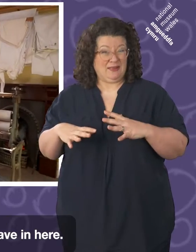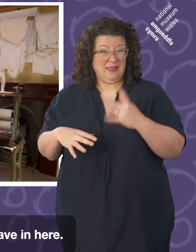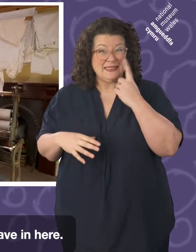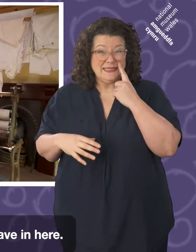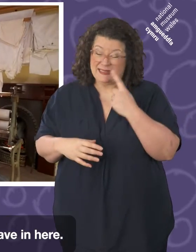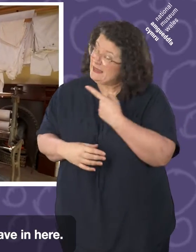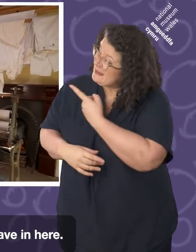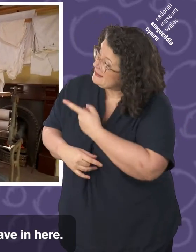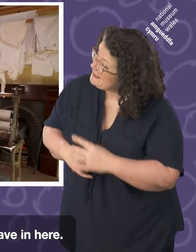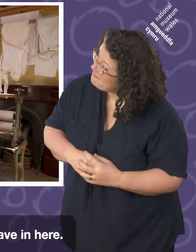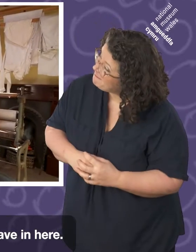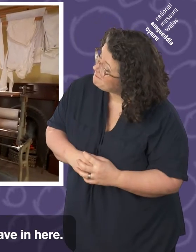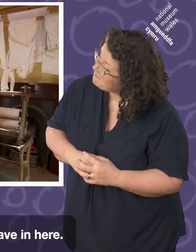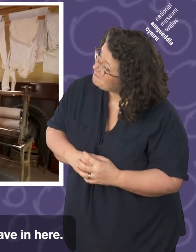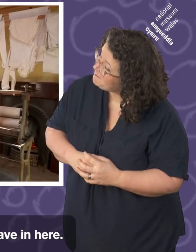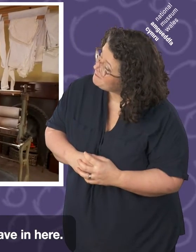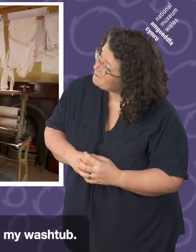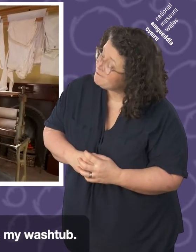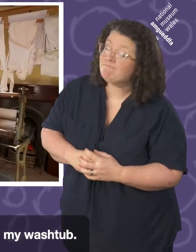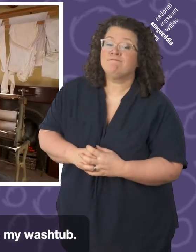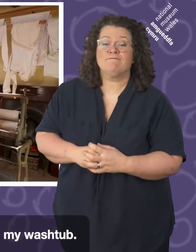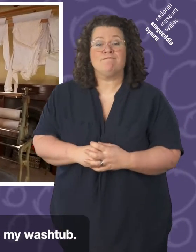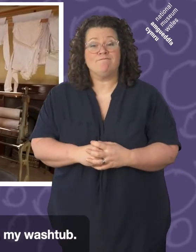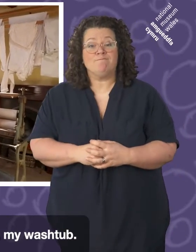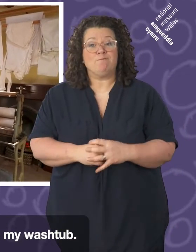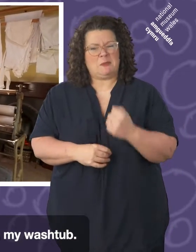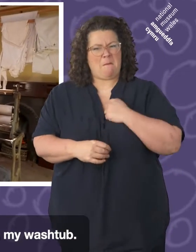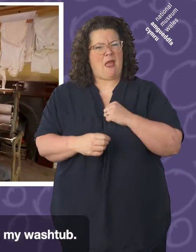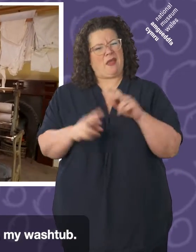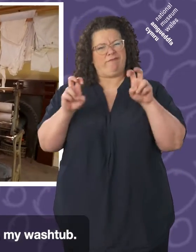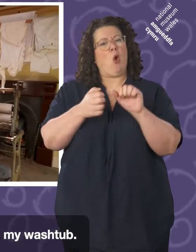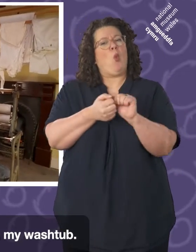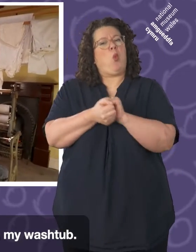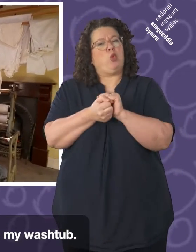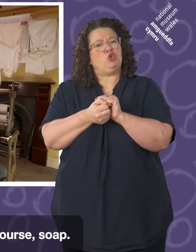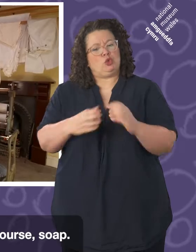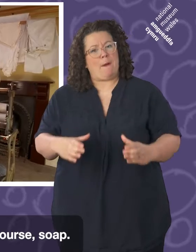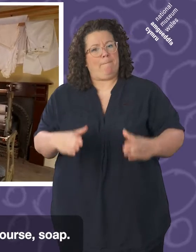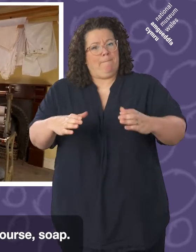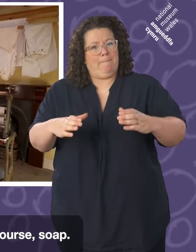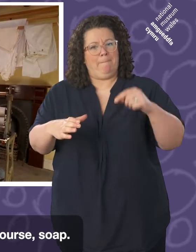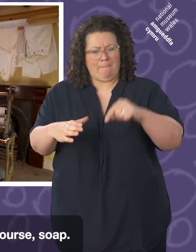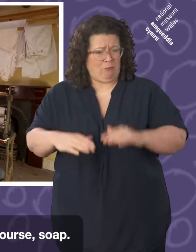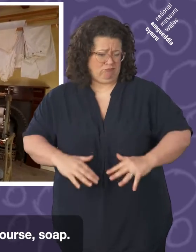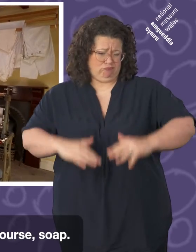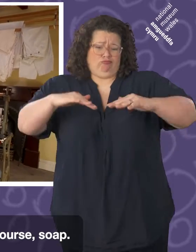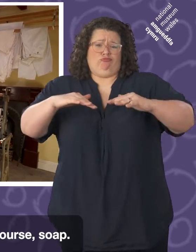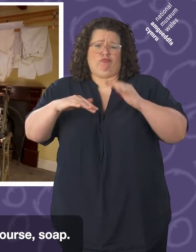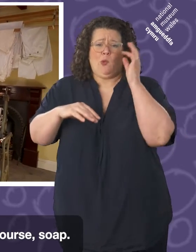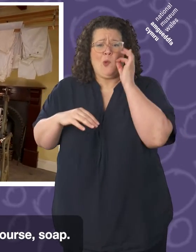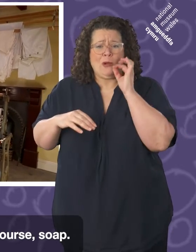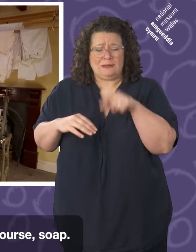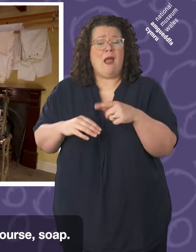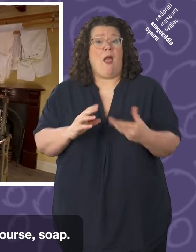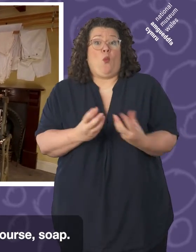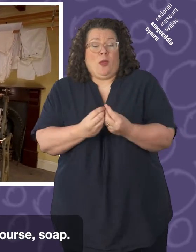this is what I have in here. This is my tub golchi, my wash tub, full of water